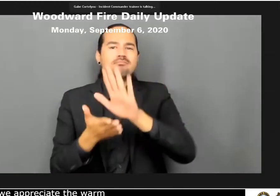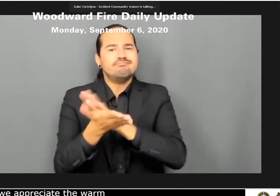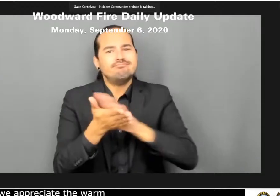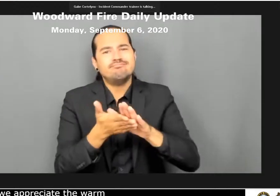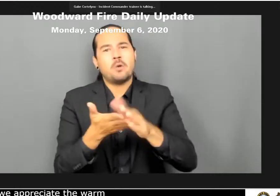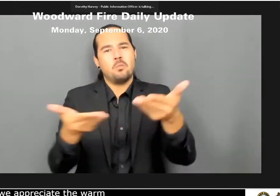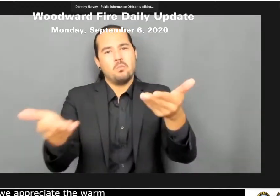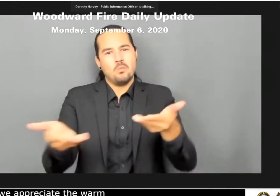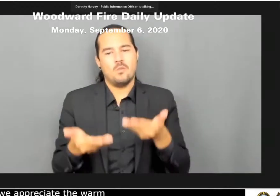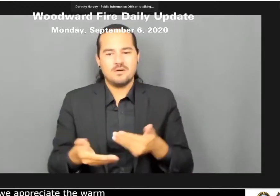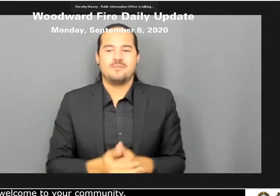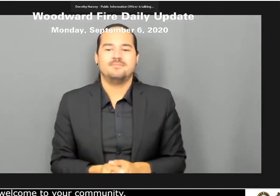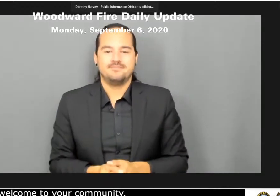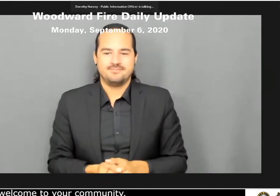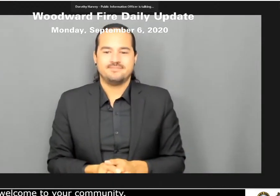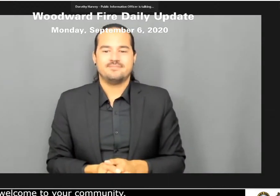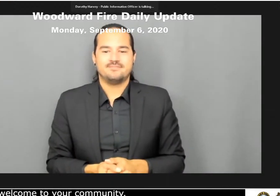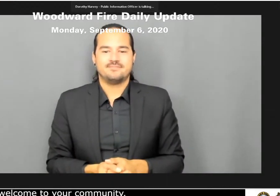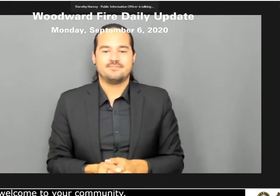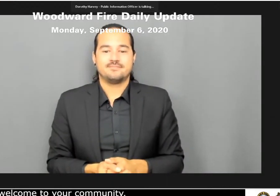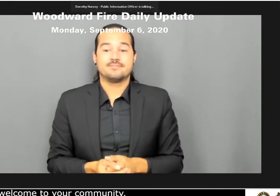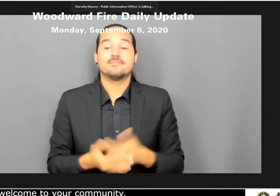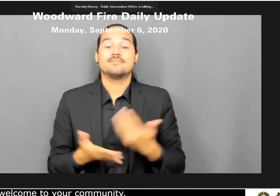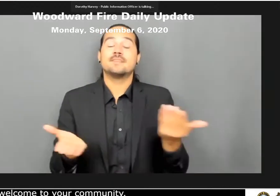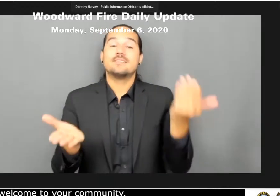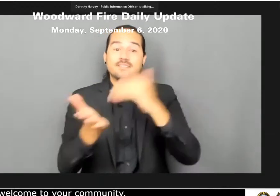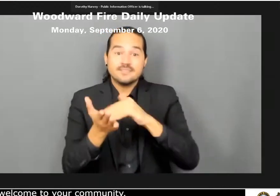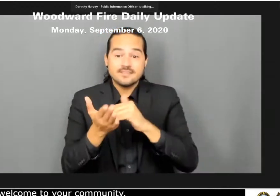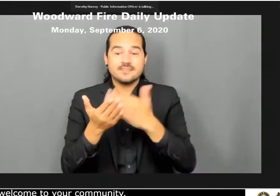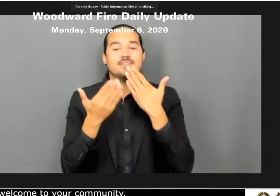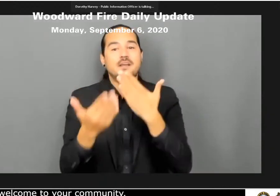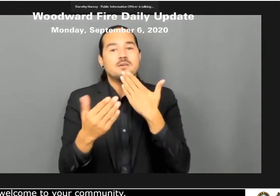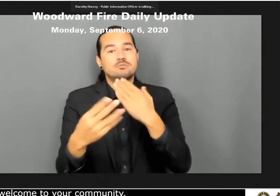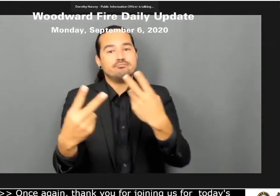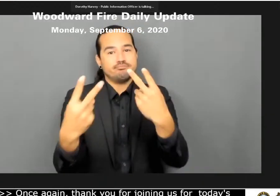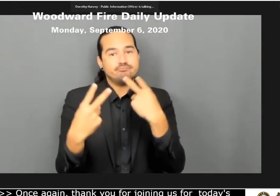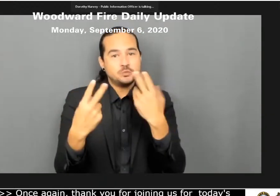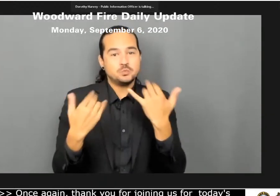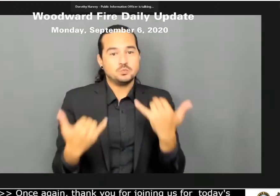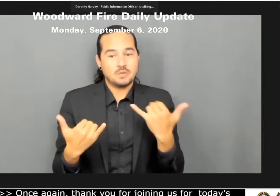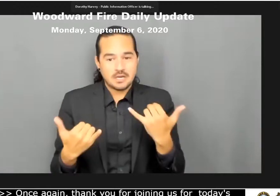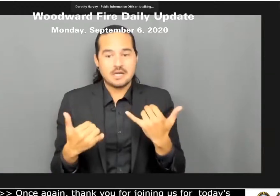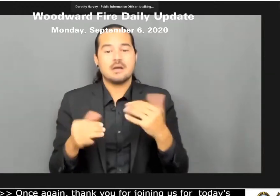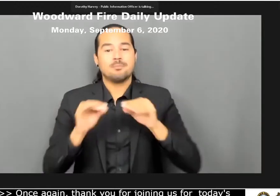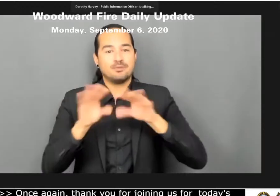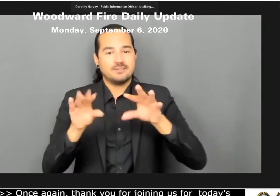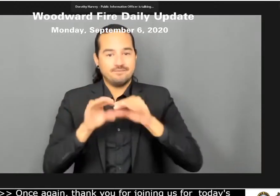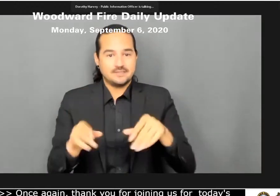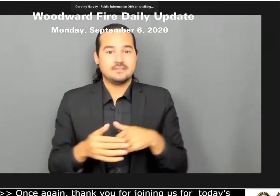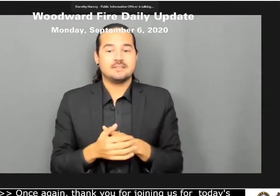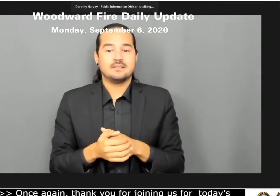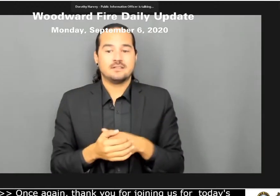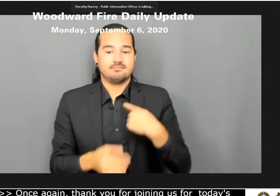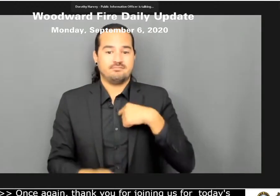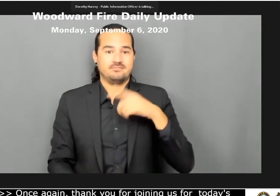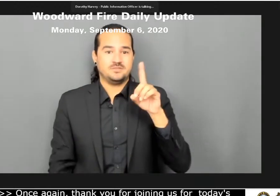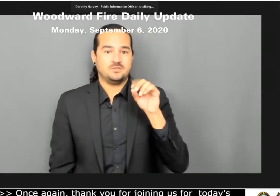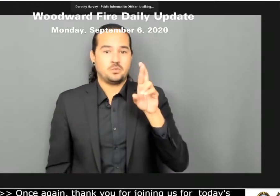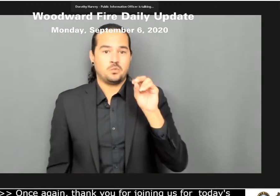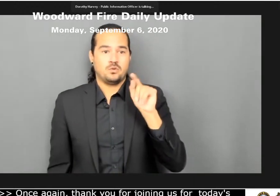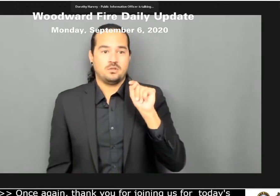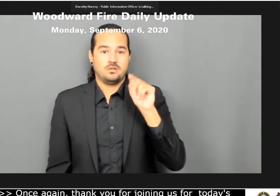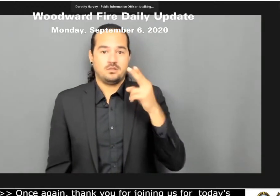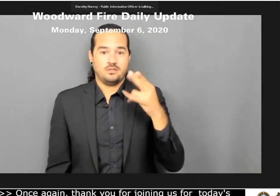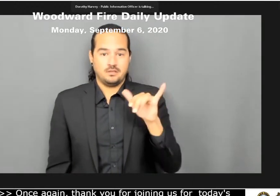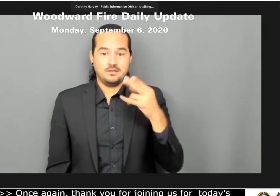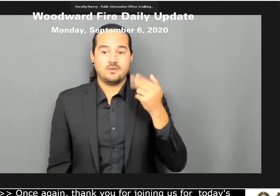Once again, thank you for joining us for today's broadcast. This is Dorothy Harvey, Public Affairs Officer. And we